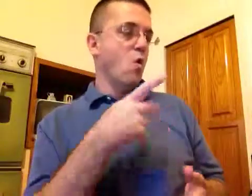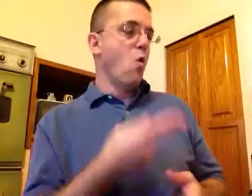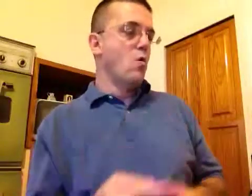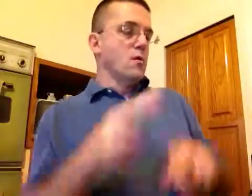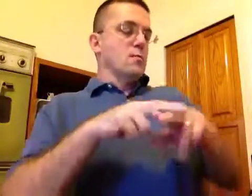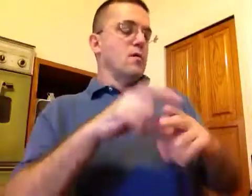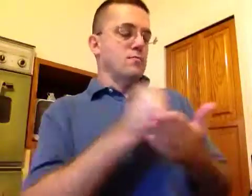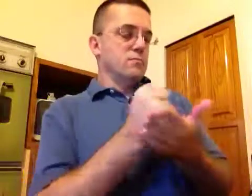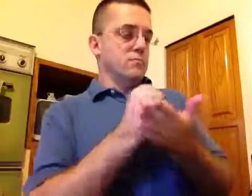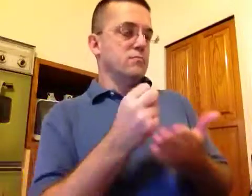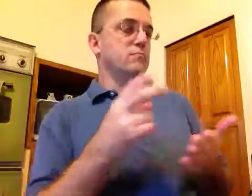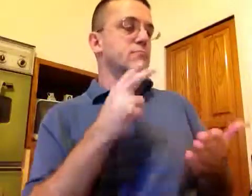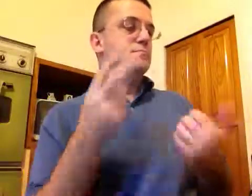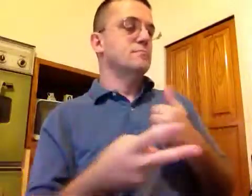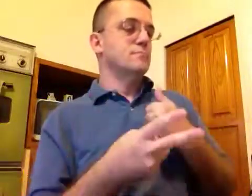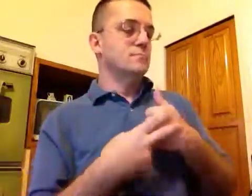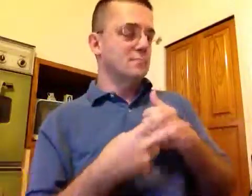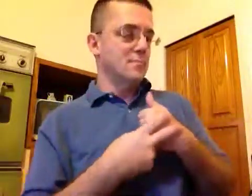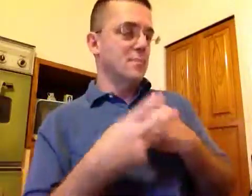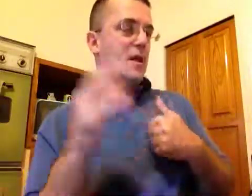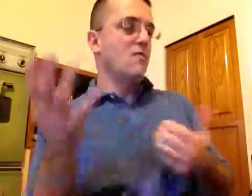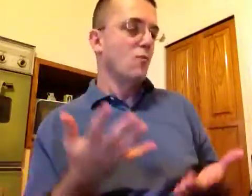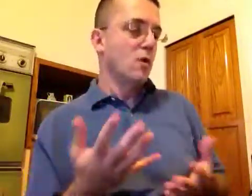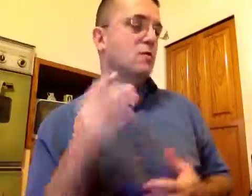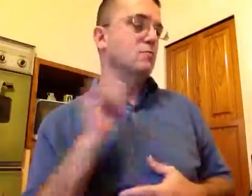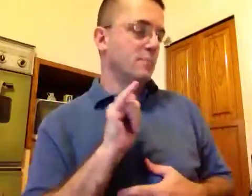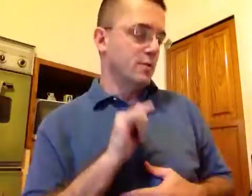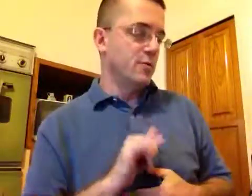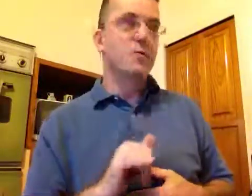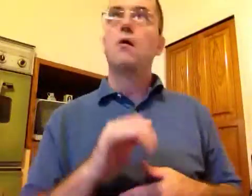was the interest saved. Yeah, and it allowed